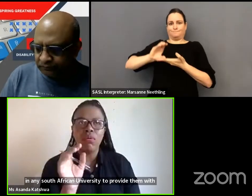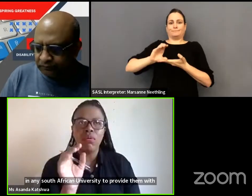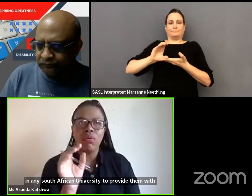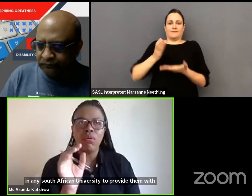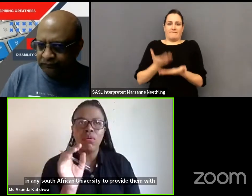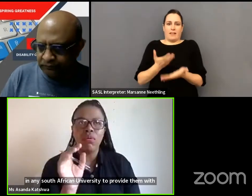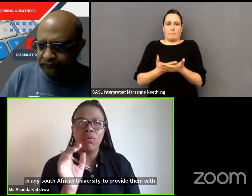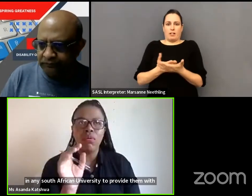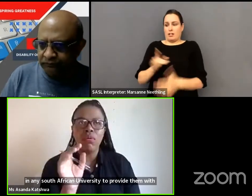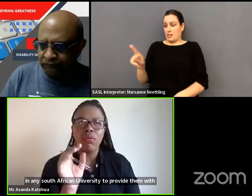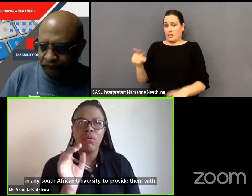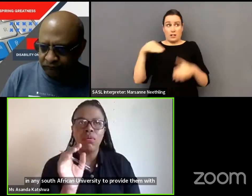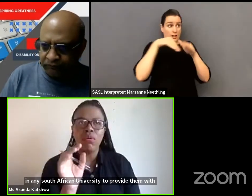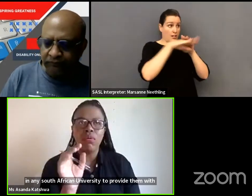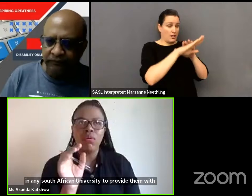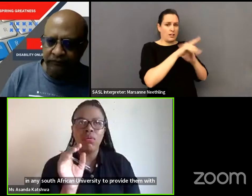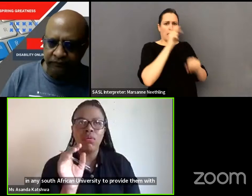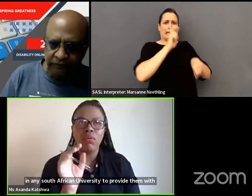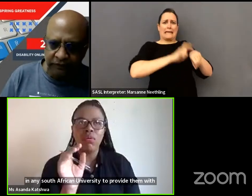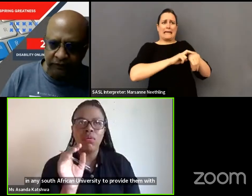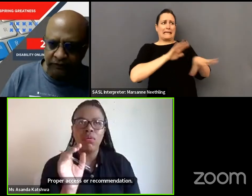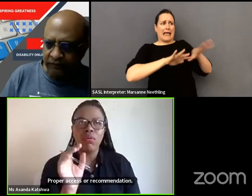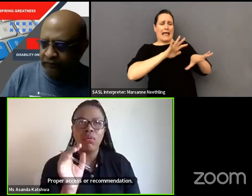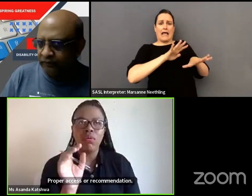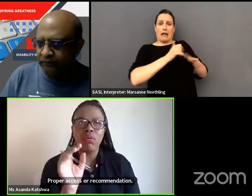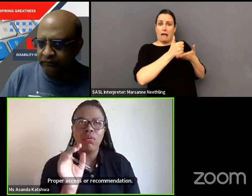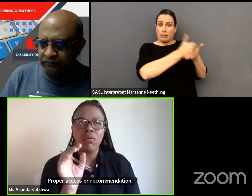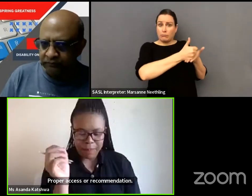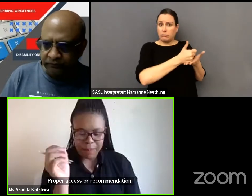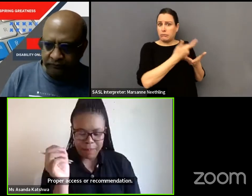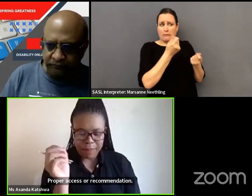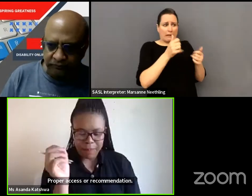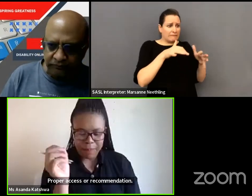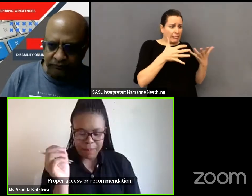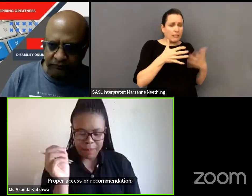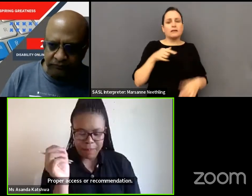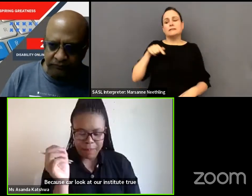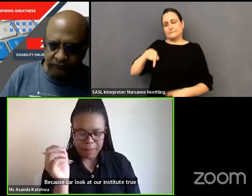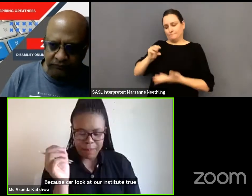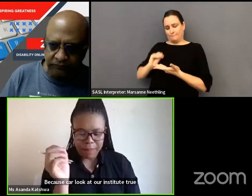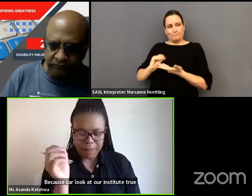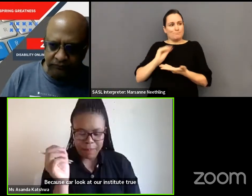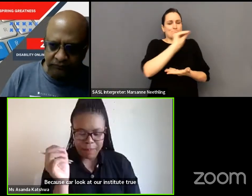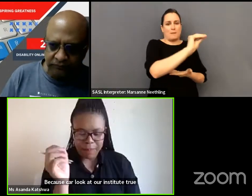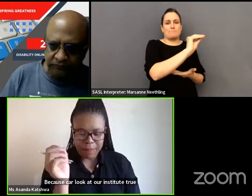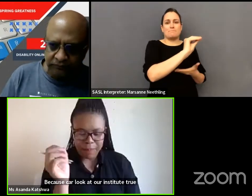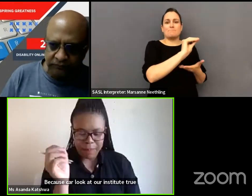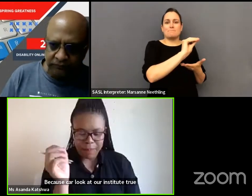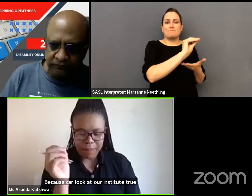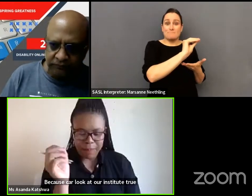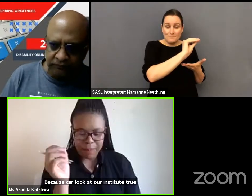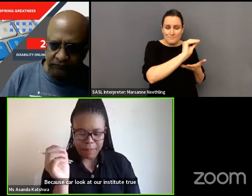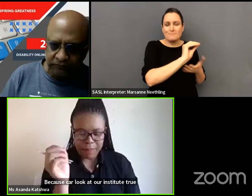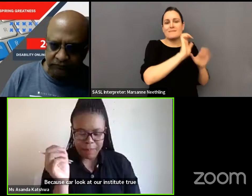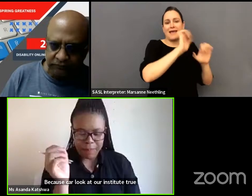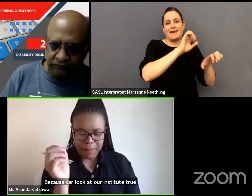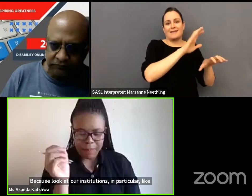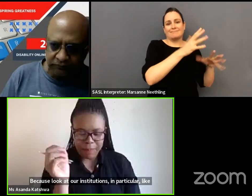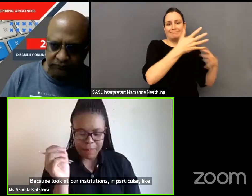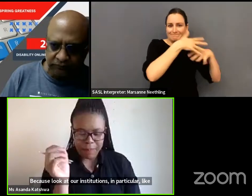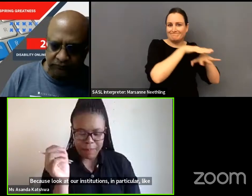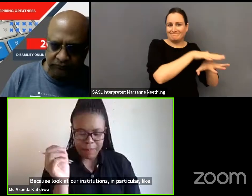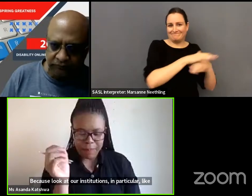or reasonable accommodation. Because currently, look at our institutions, in particular,